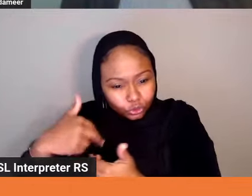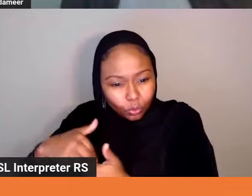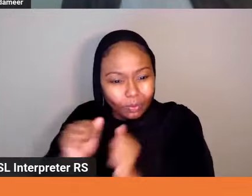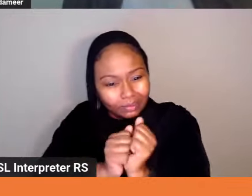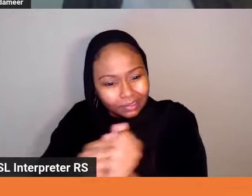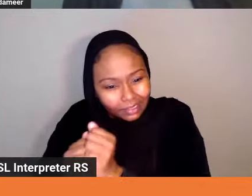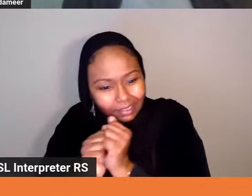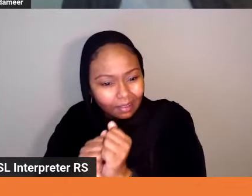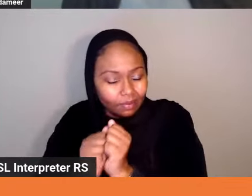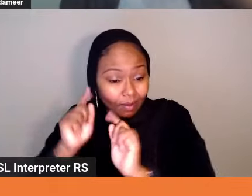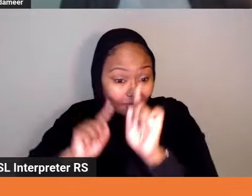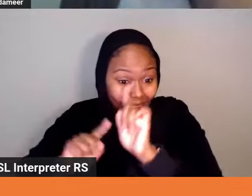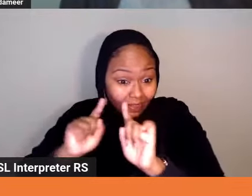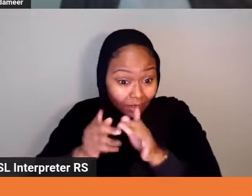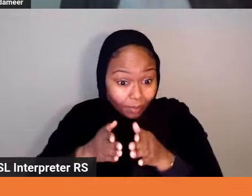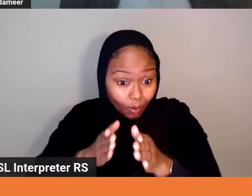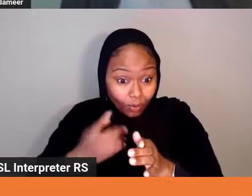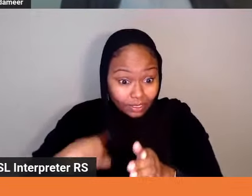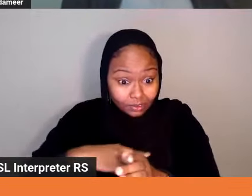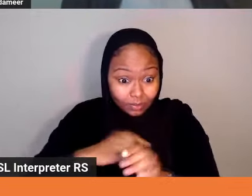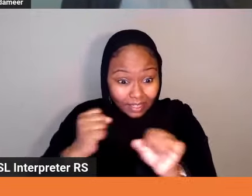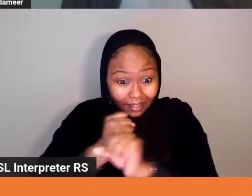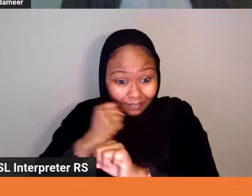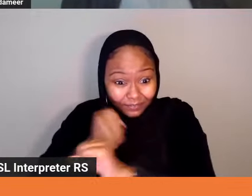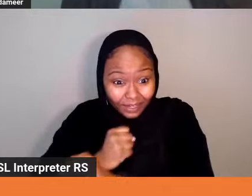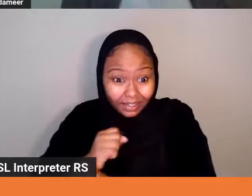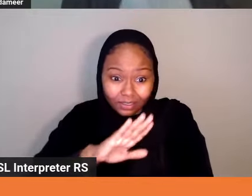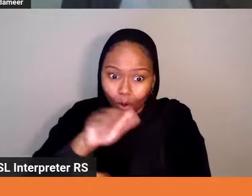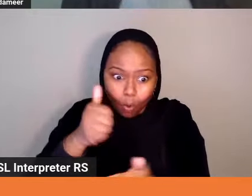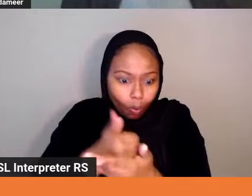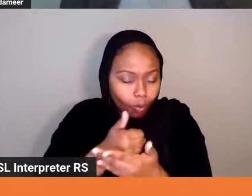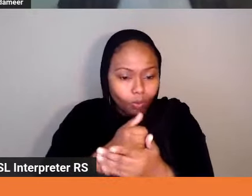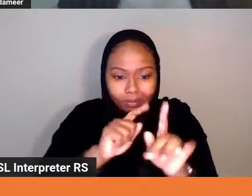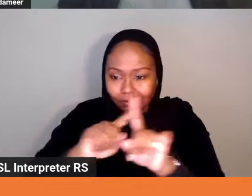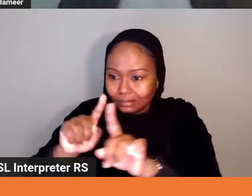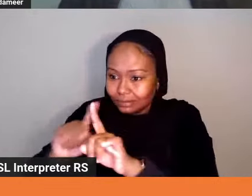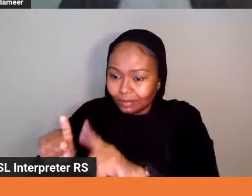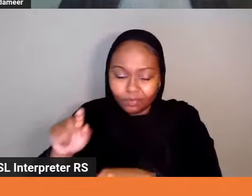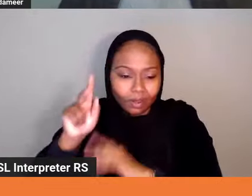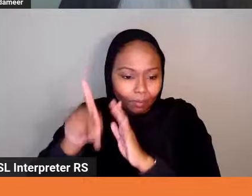about ways how we can fight all these policies.